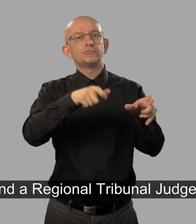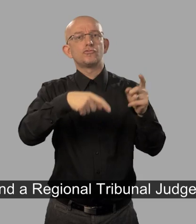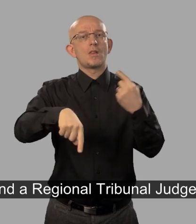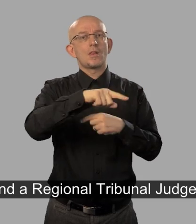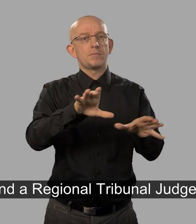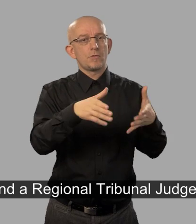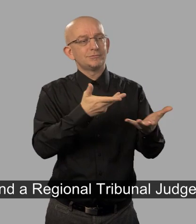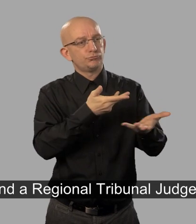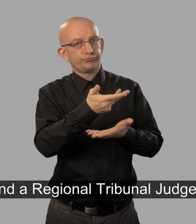judge.